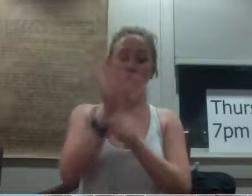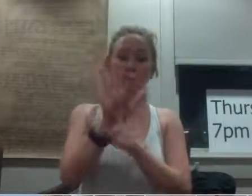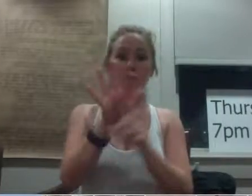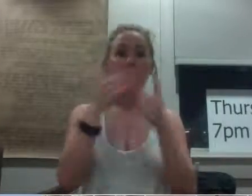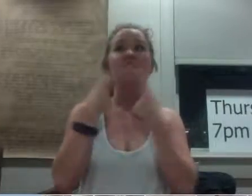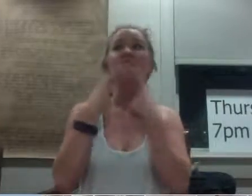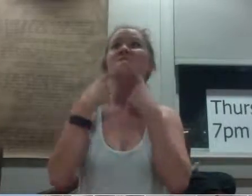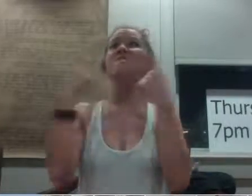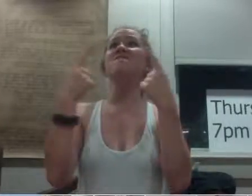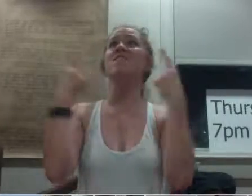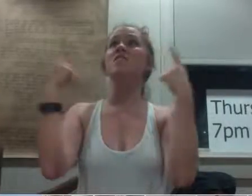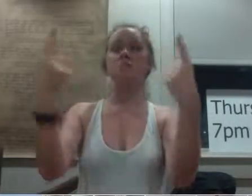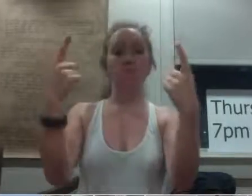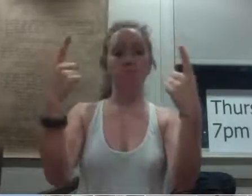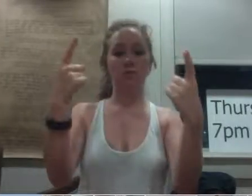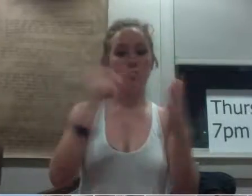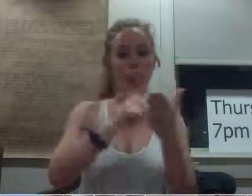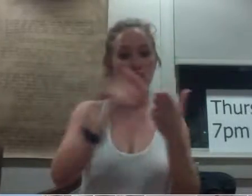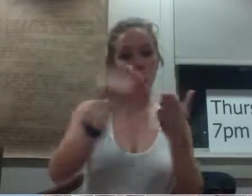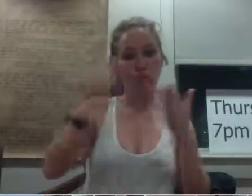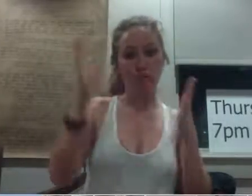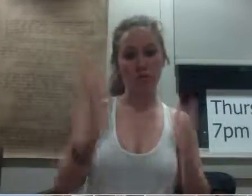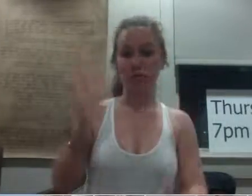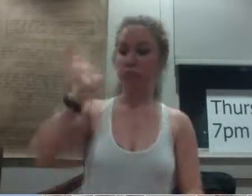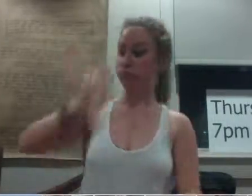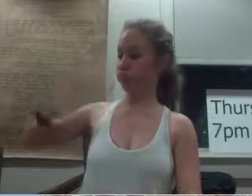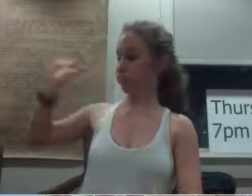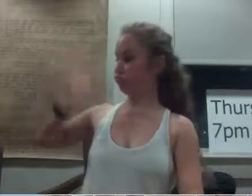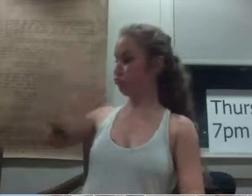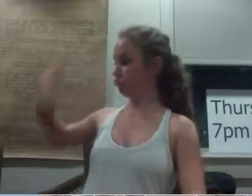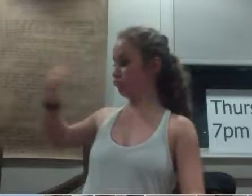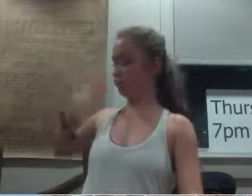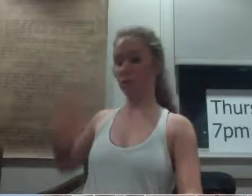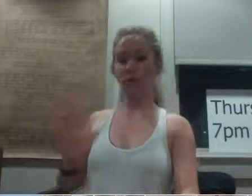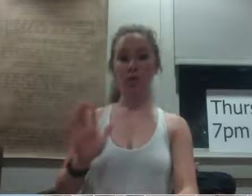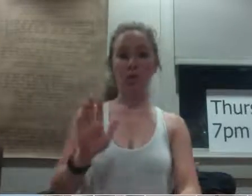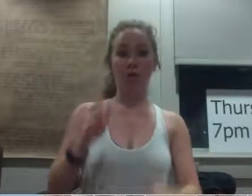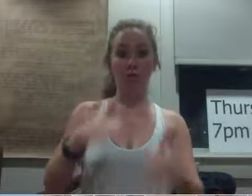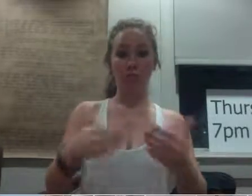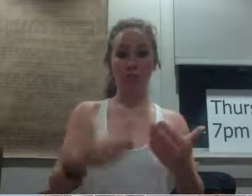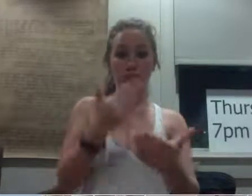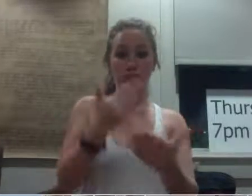He was a very popular and famous writer long ago.